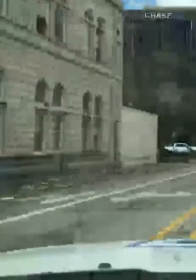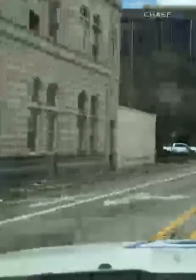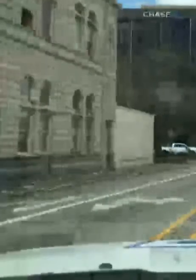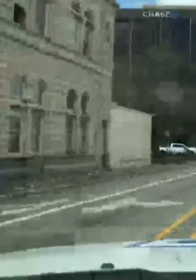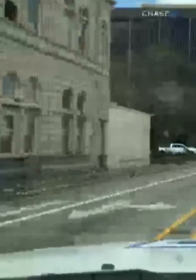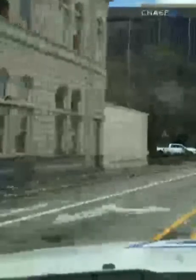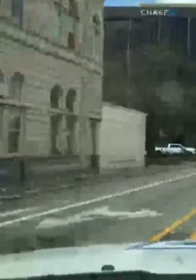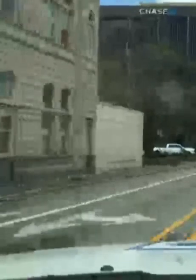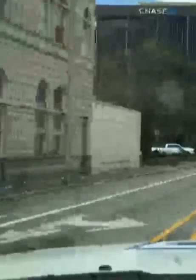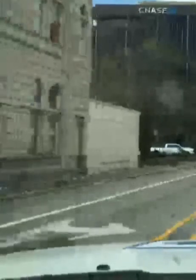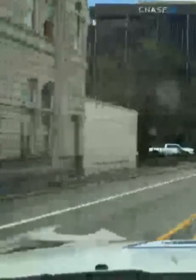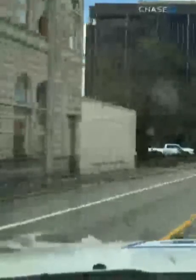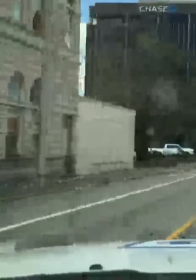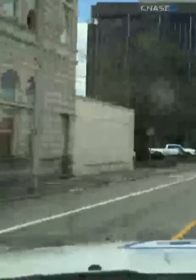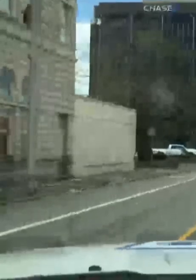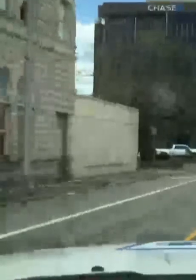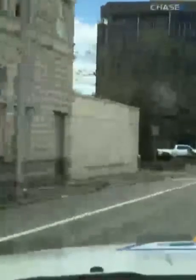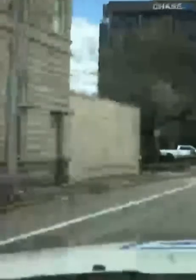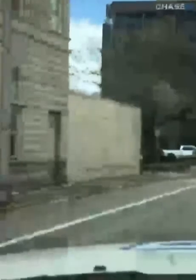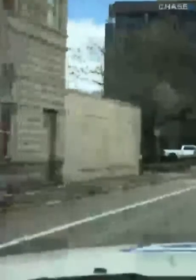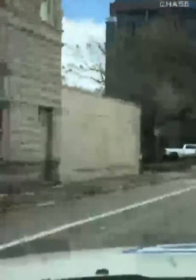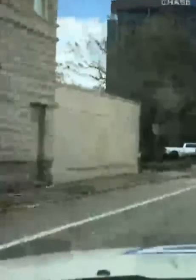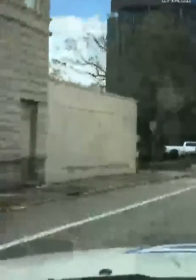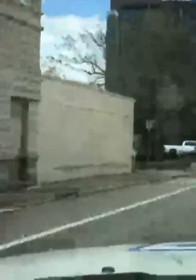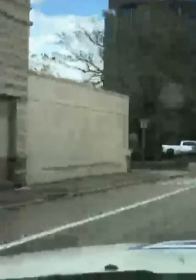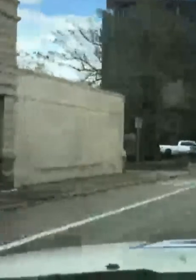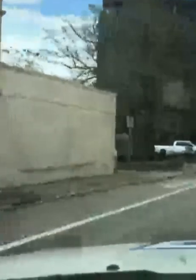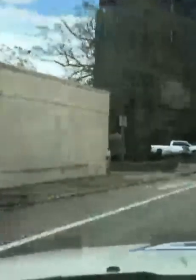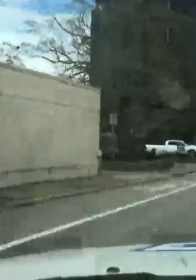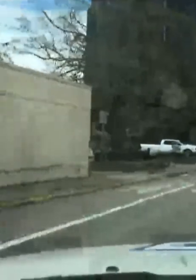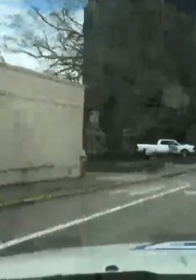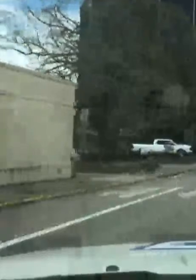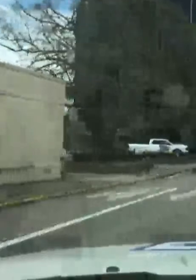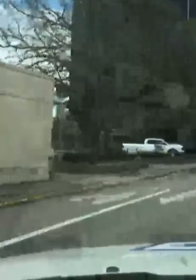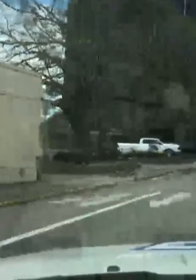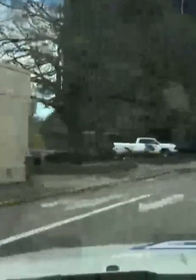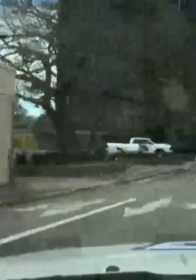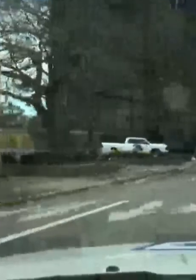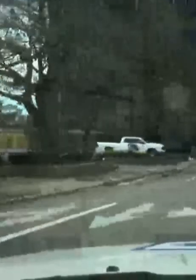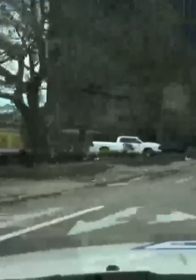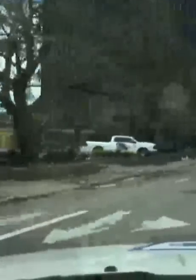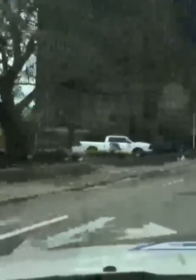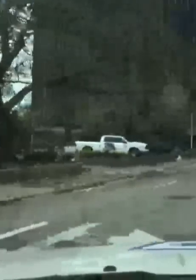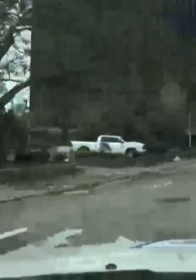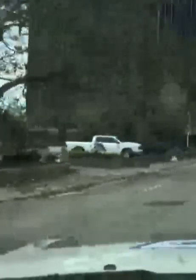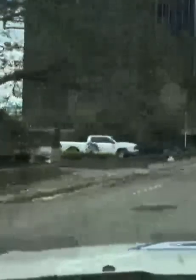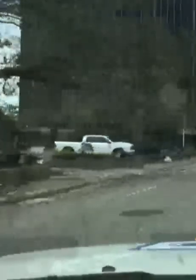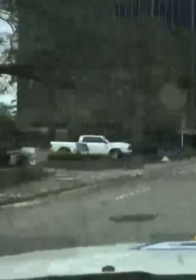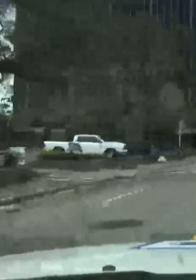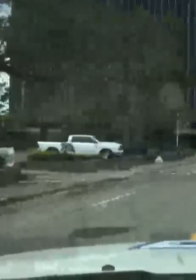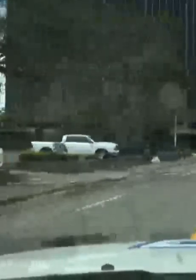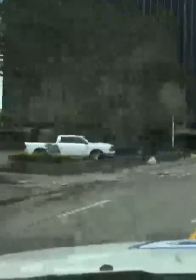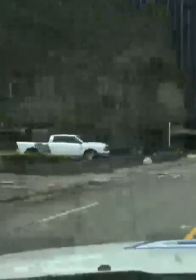Speaking with some of the residents beforehand, they almost took a pride in how many hurricanes that Lake Charles has lived through